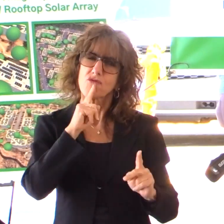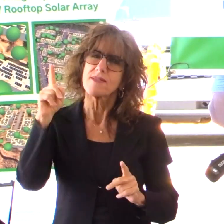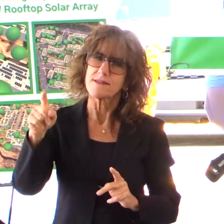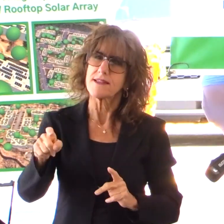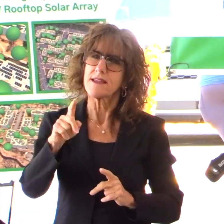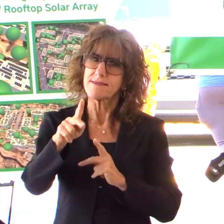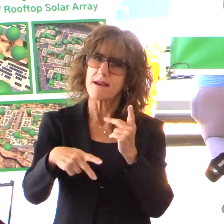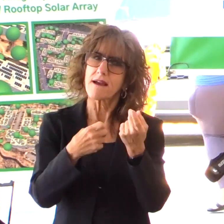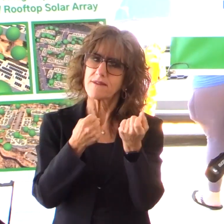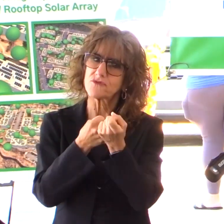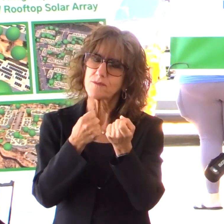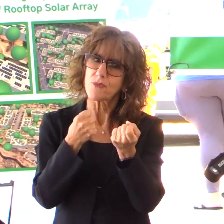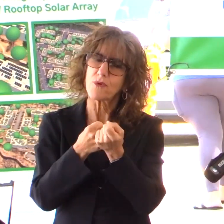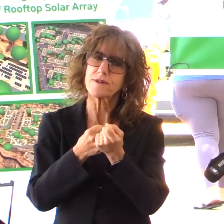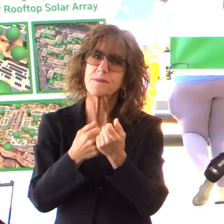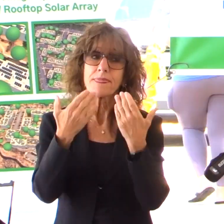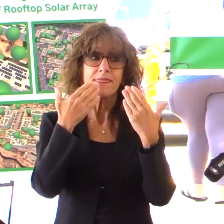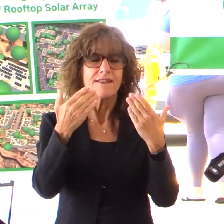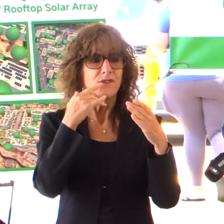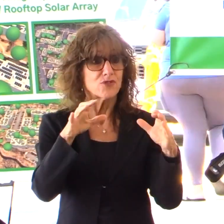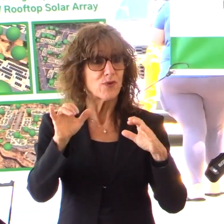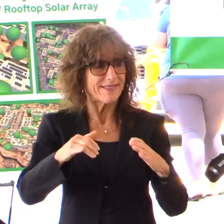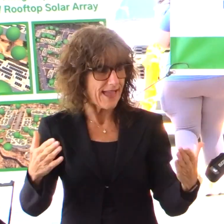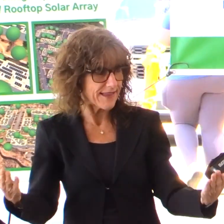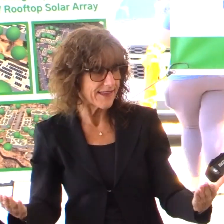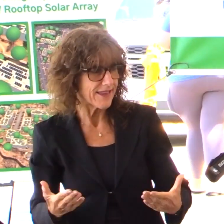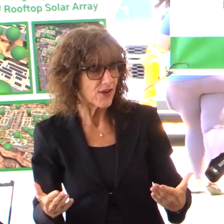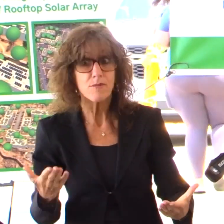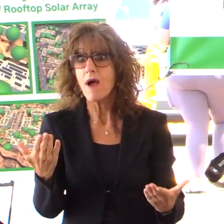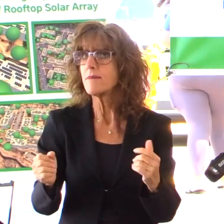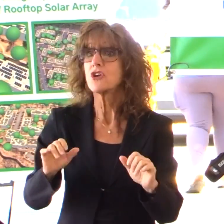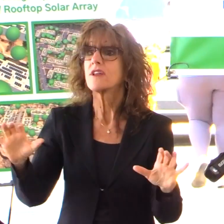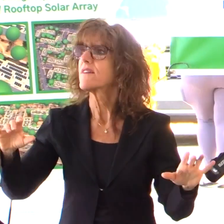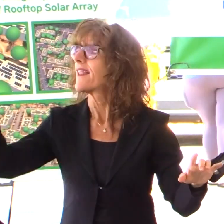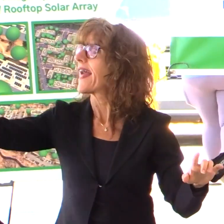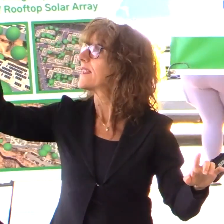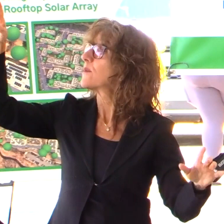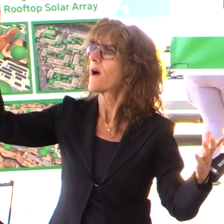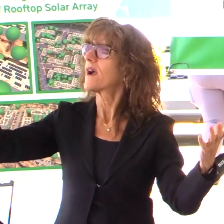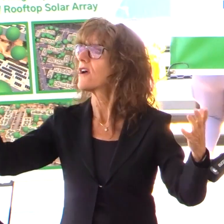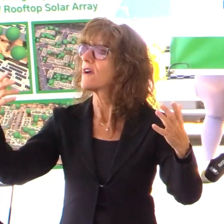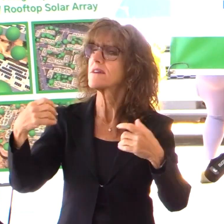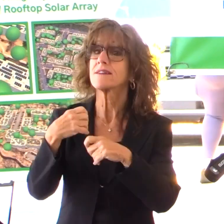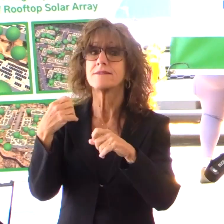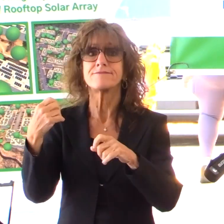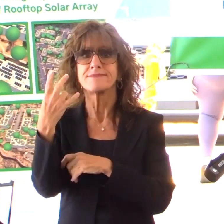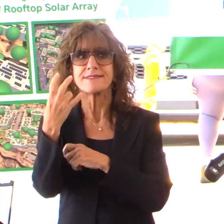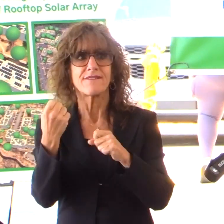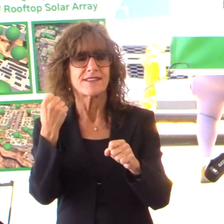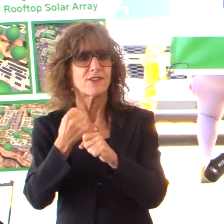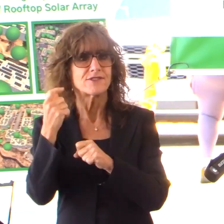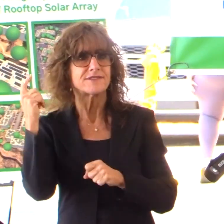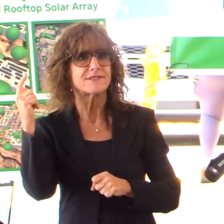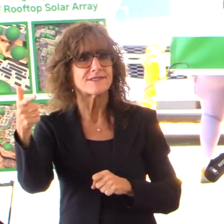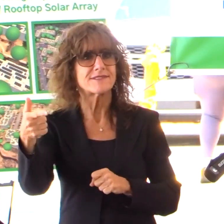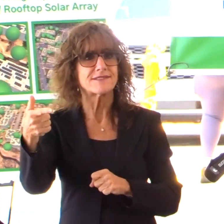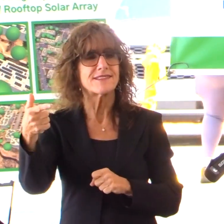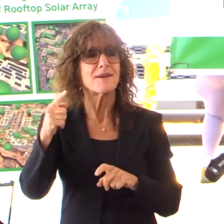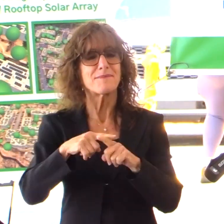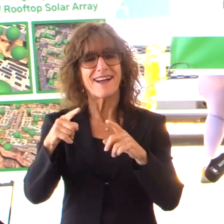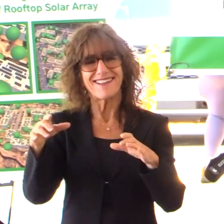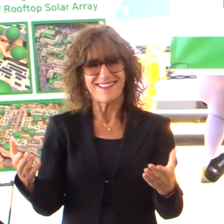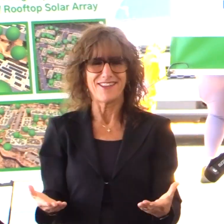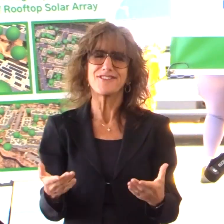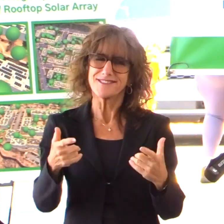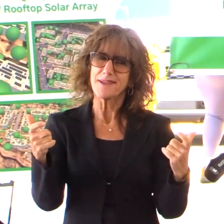kind of support and help. I thank you for doing this here. You probably could have done it anywhere, made the payback in 7 years. Doing it here is, I think, a